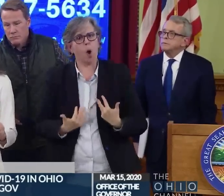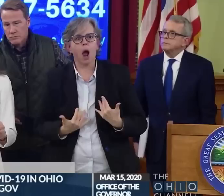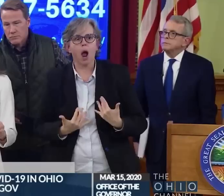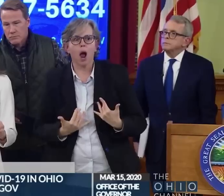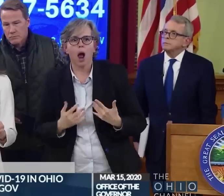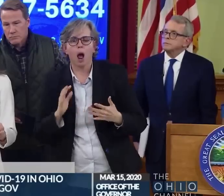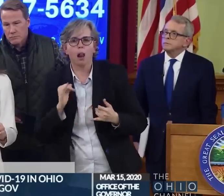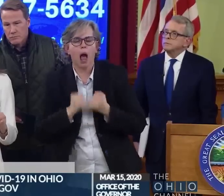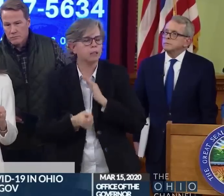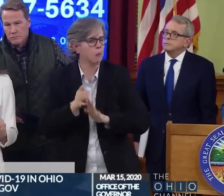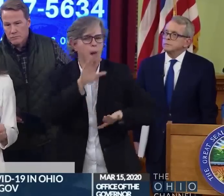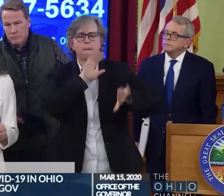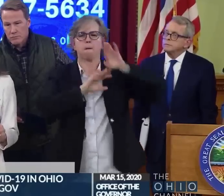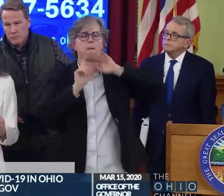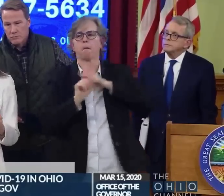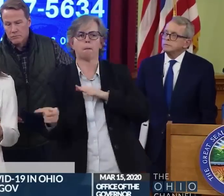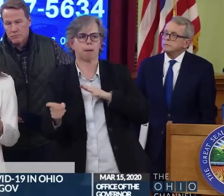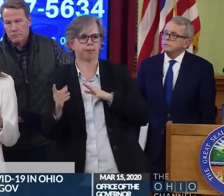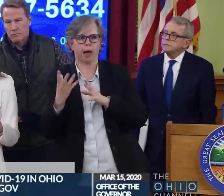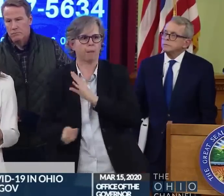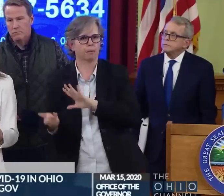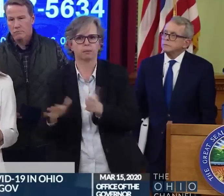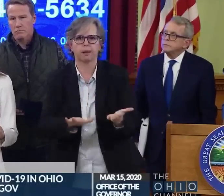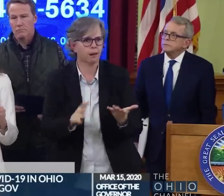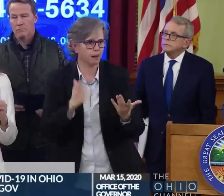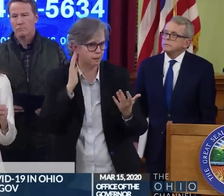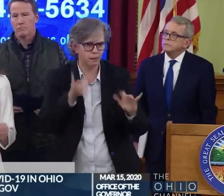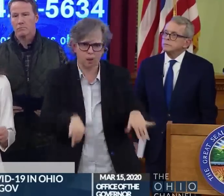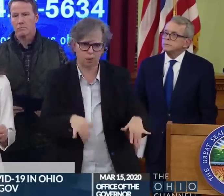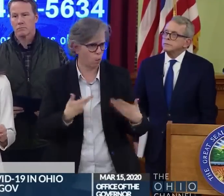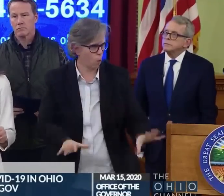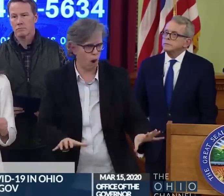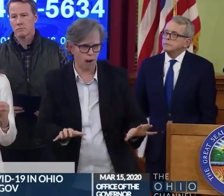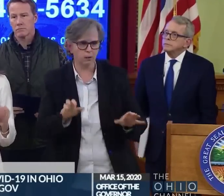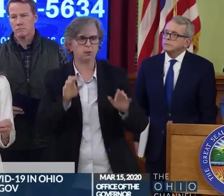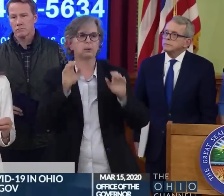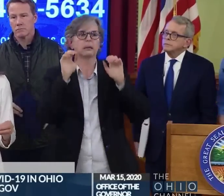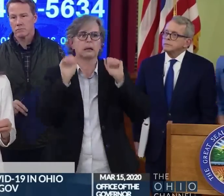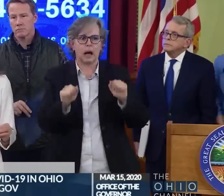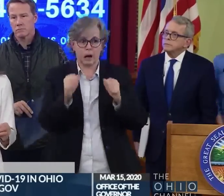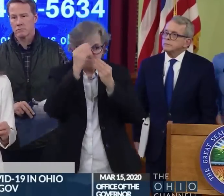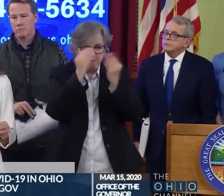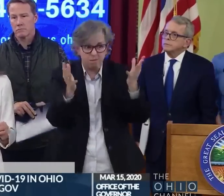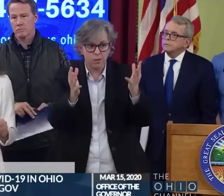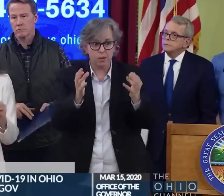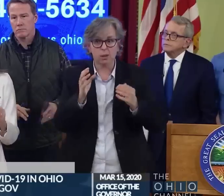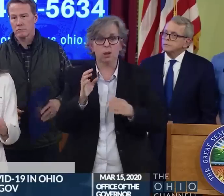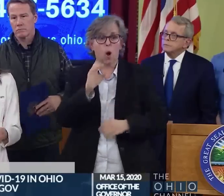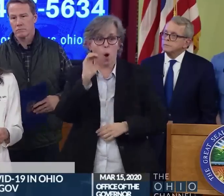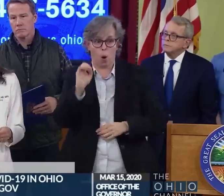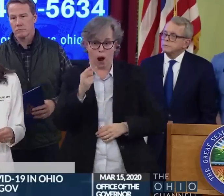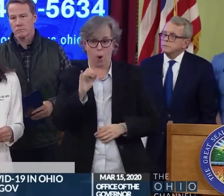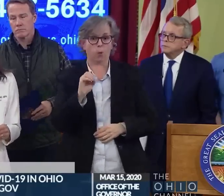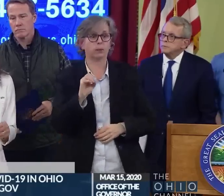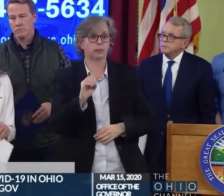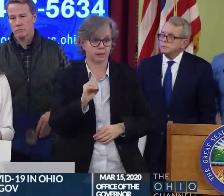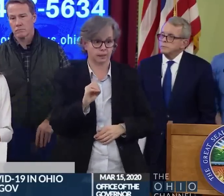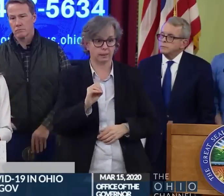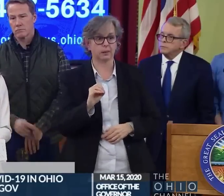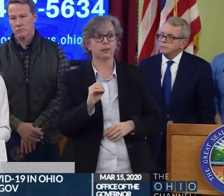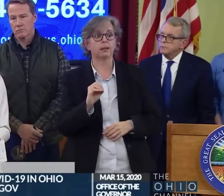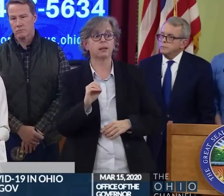of the storm. And I can tell you, Ohio is prepared, they're preparing, our hospitals are preparing, but I want to give you some